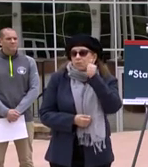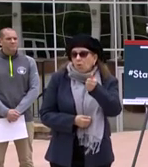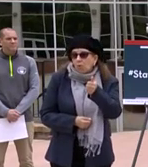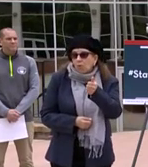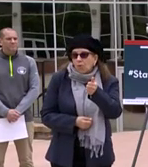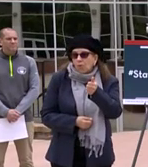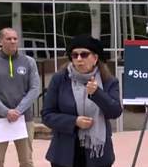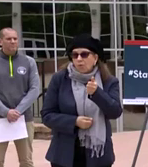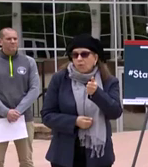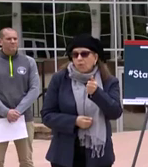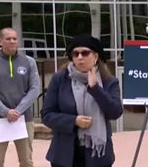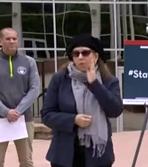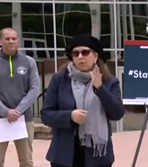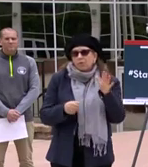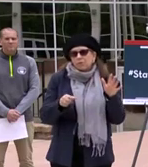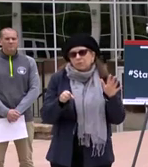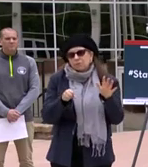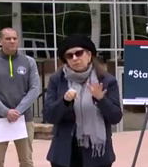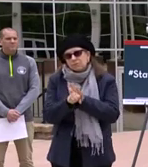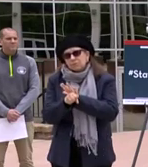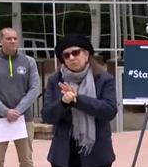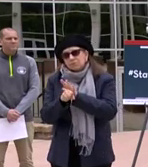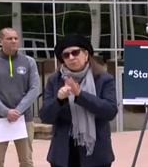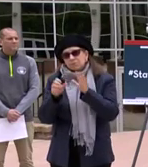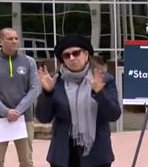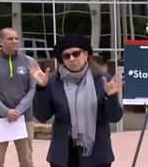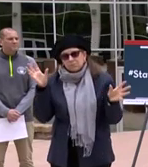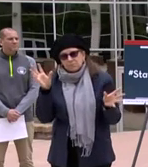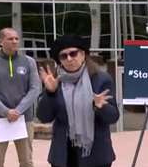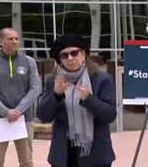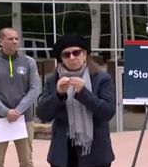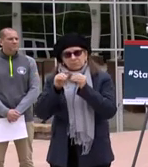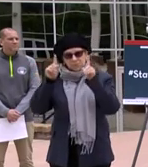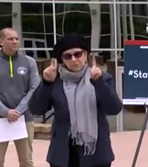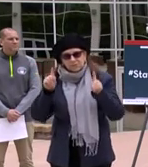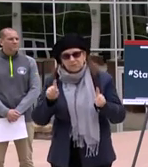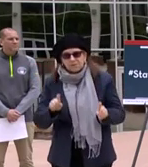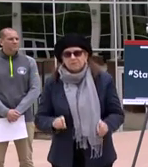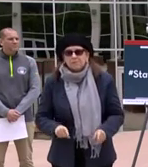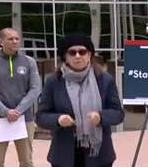morning. Any questions? Yes, Mark.